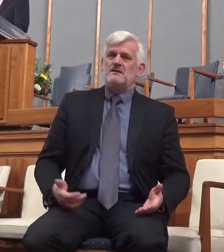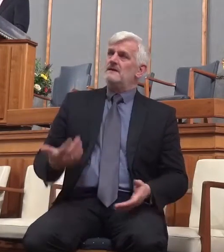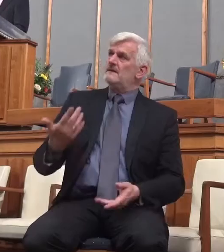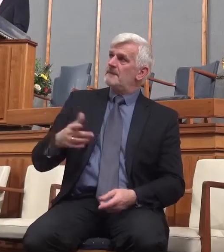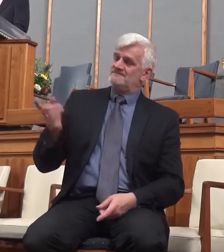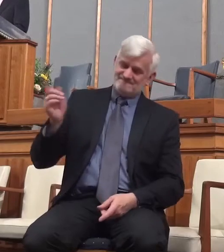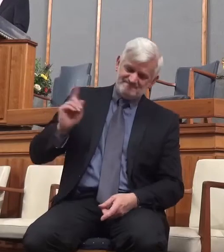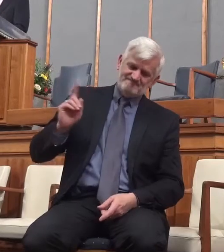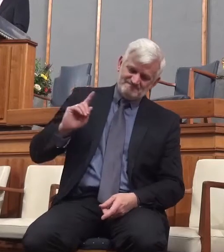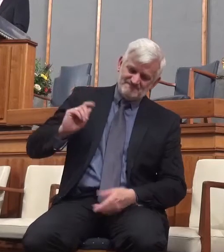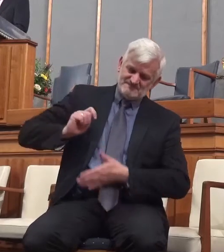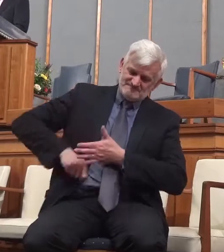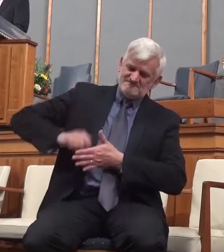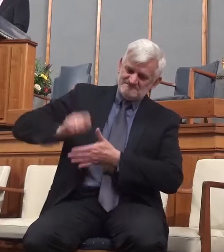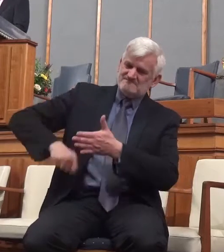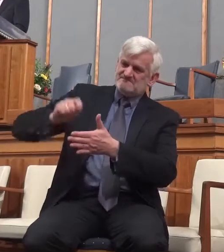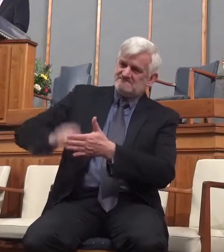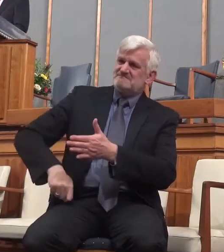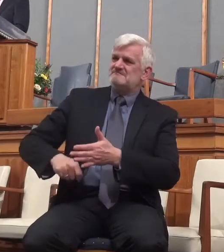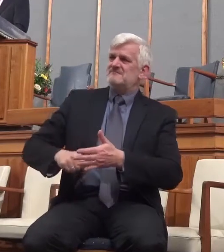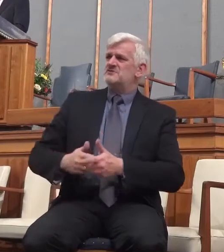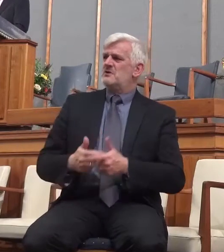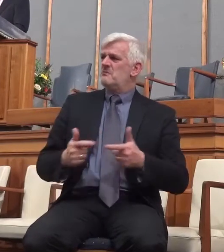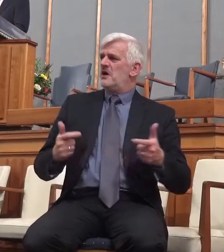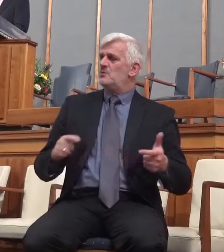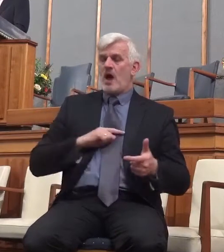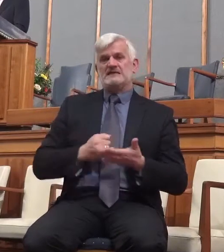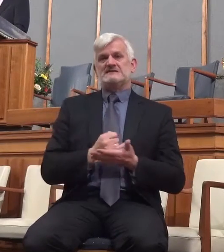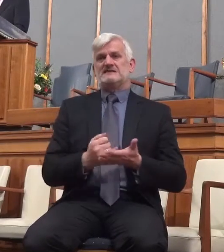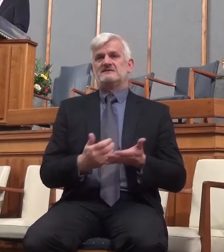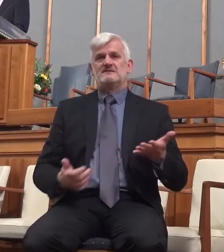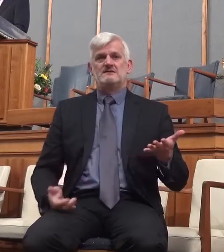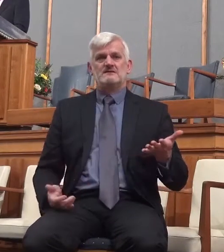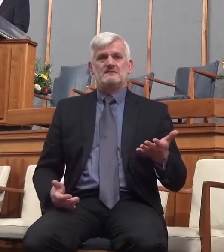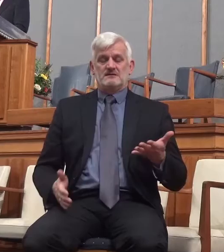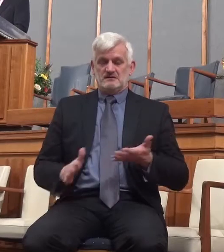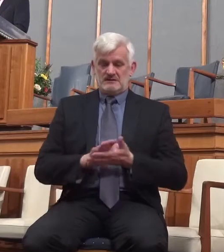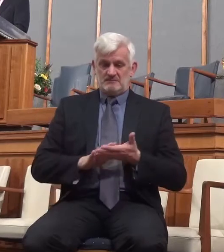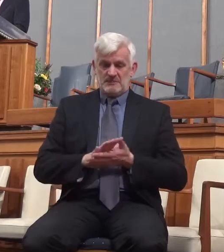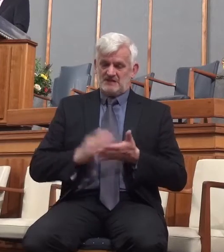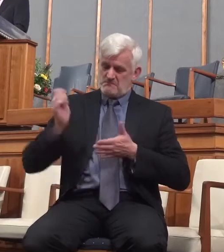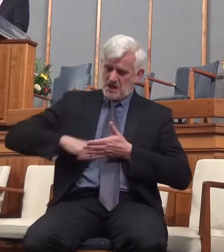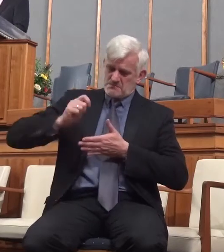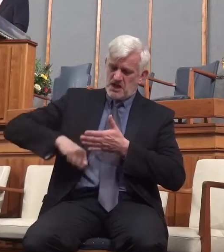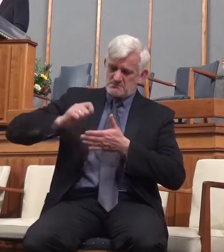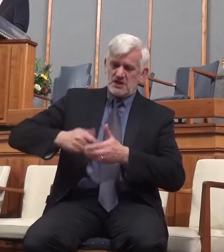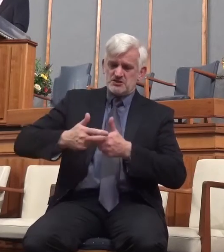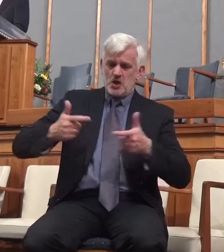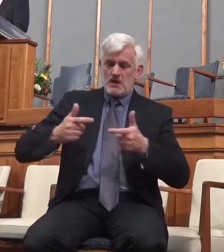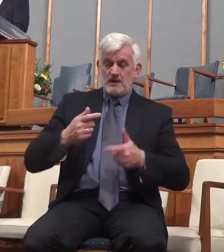rebukes, dost correct man for iniquity, thou makest his beauty to consume away like a